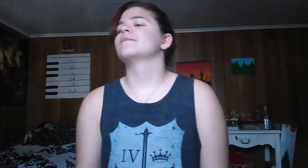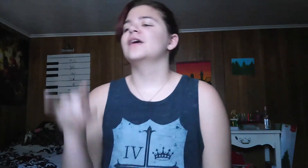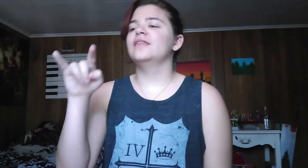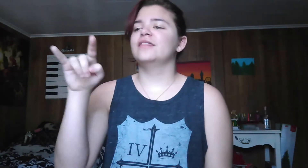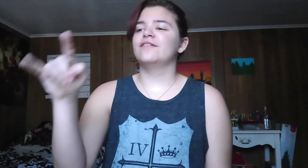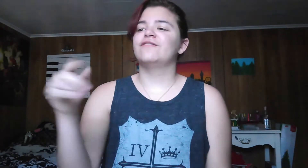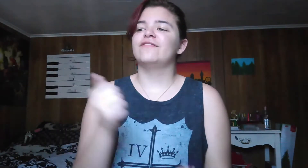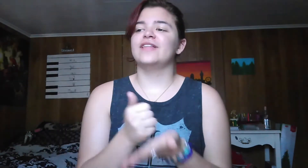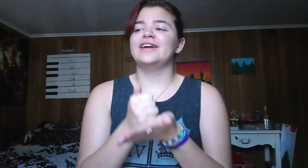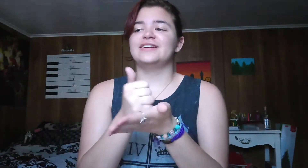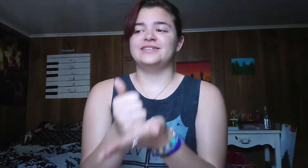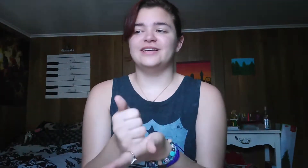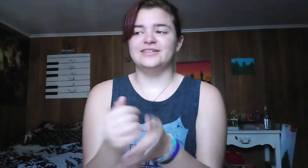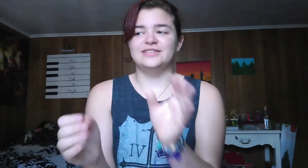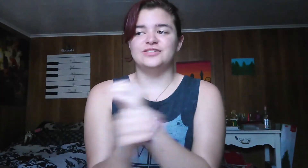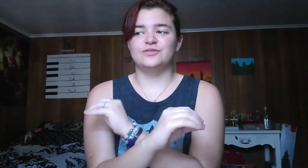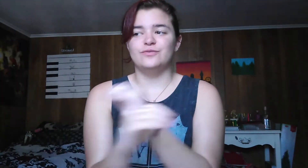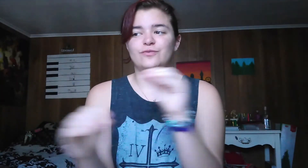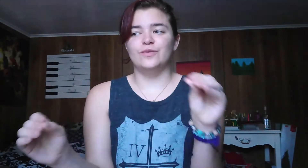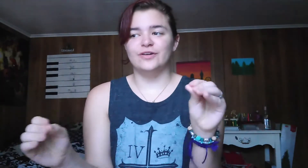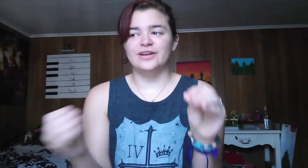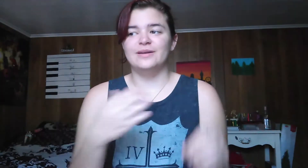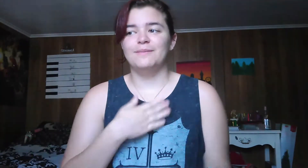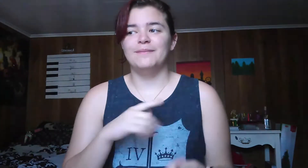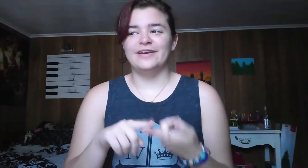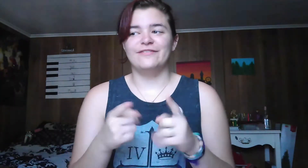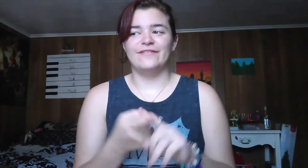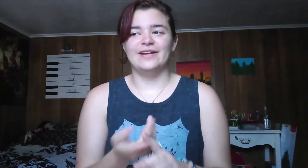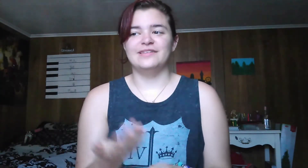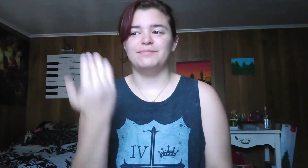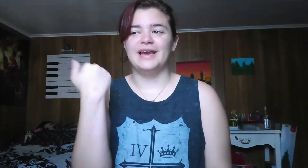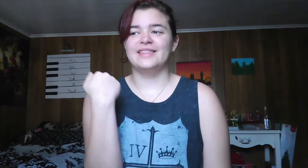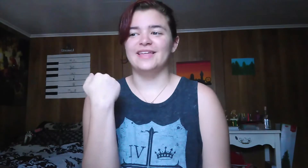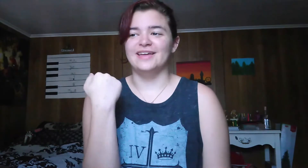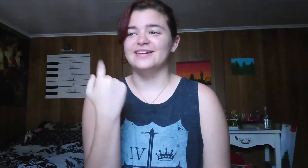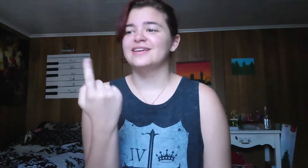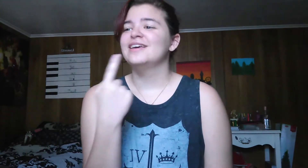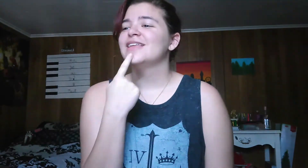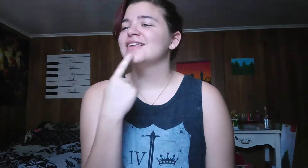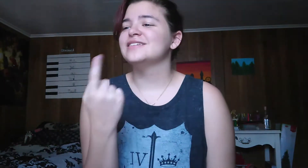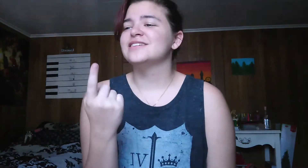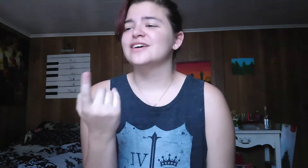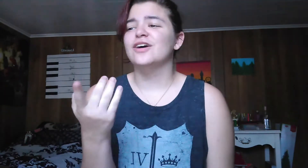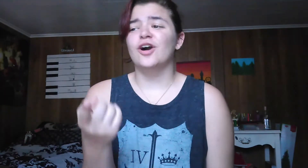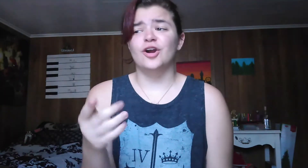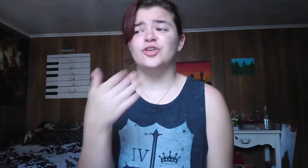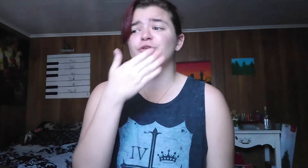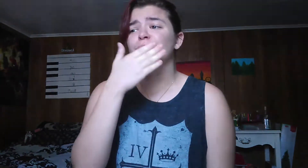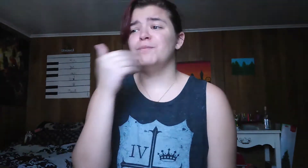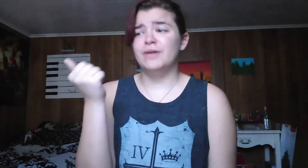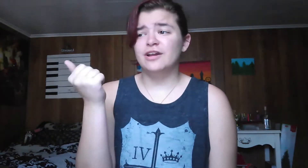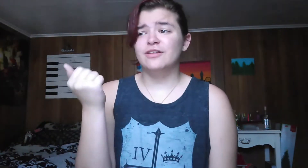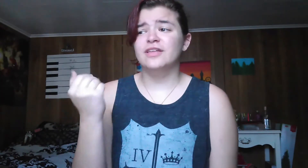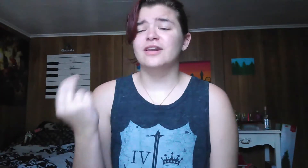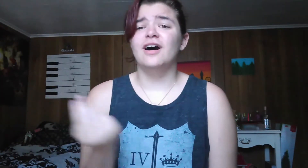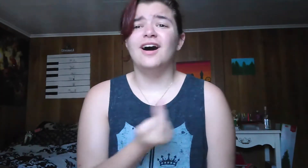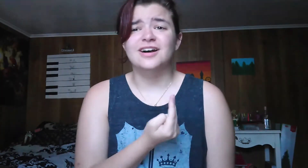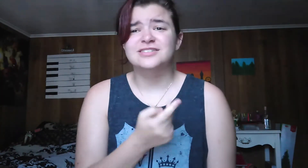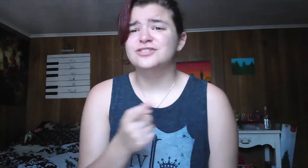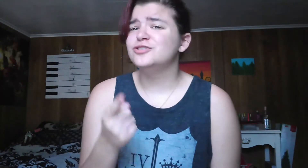And then the flight attendants weren't my friends back then. They said, are you better than us, do